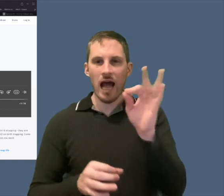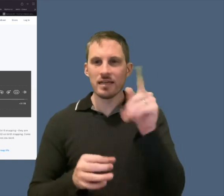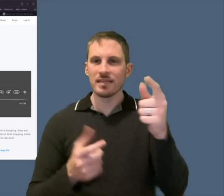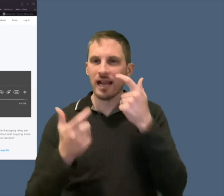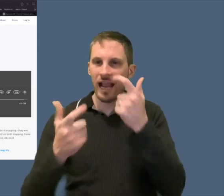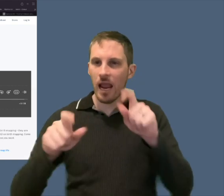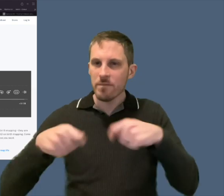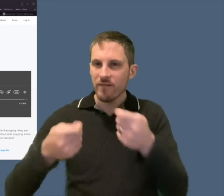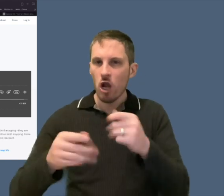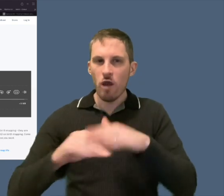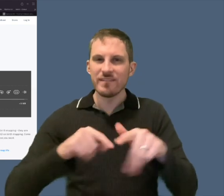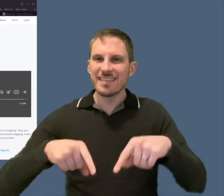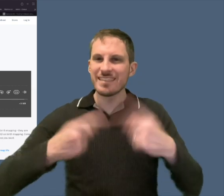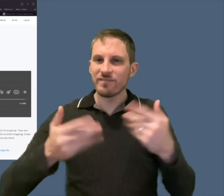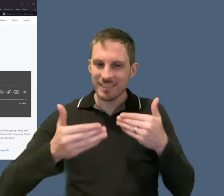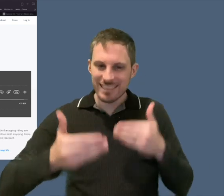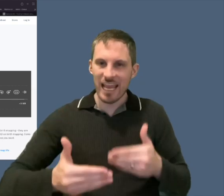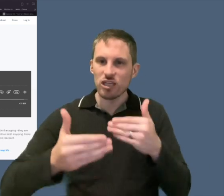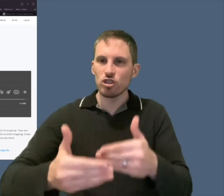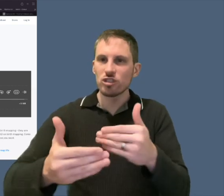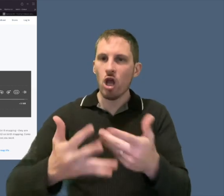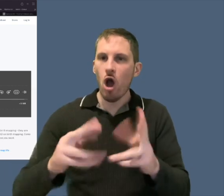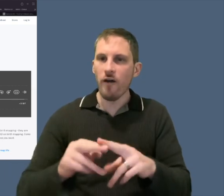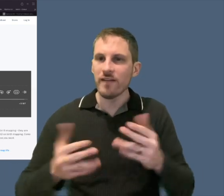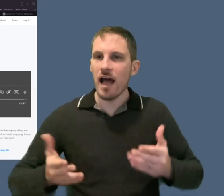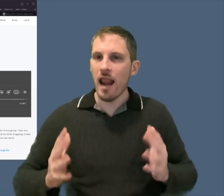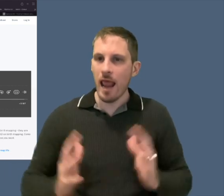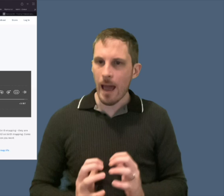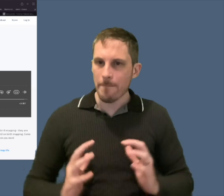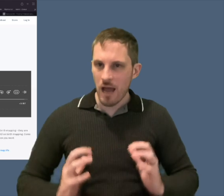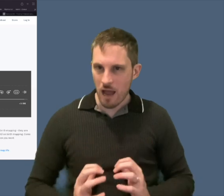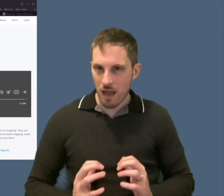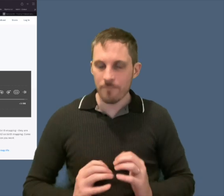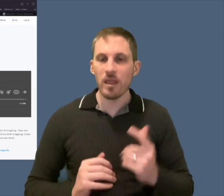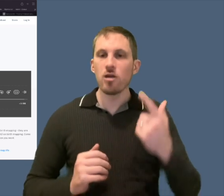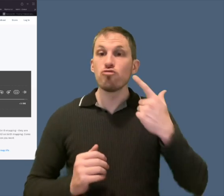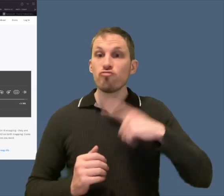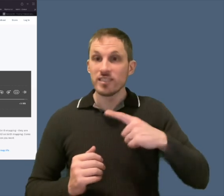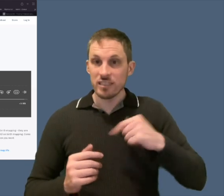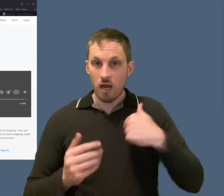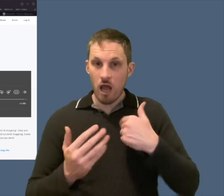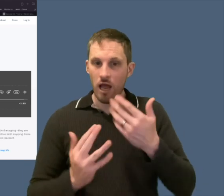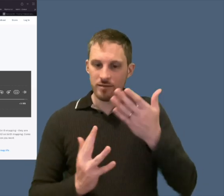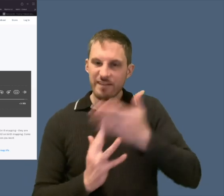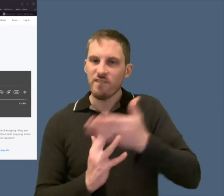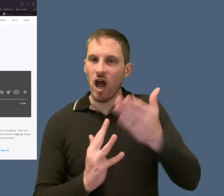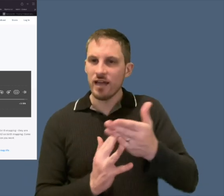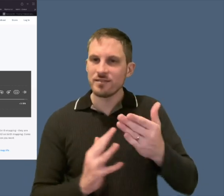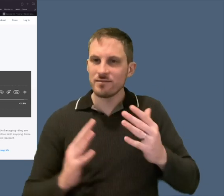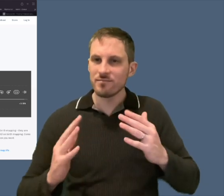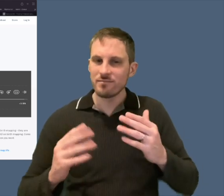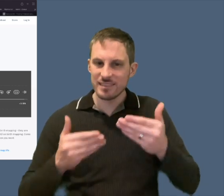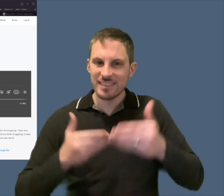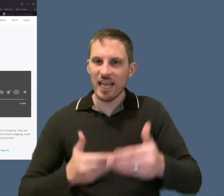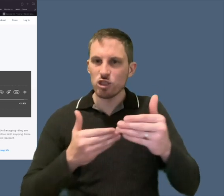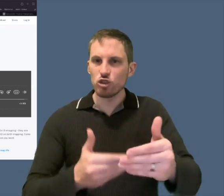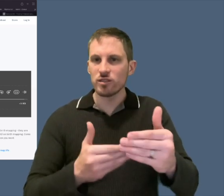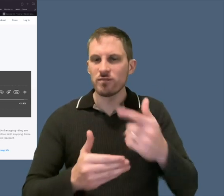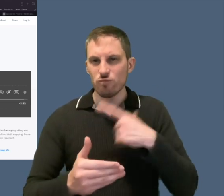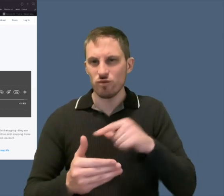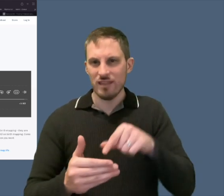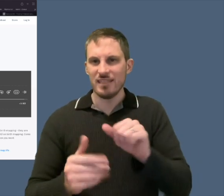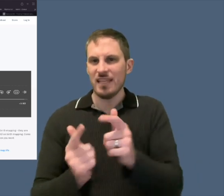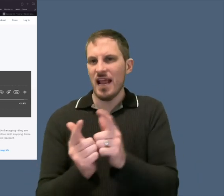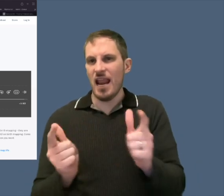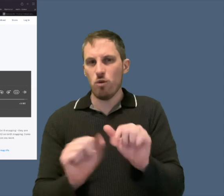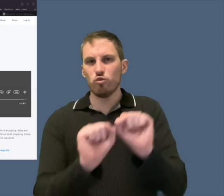different stages of labour. And the reason I divide it into stages in the book is because that's the language they're going